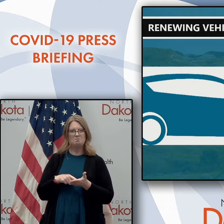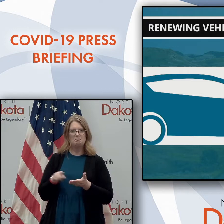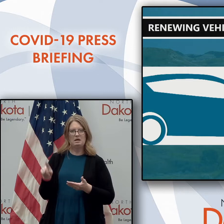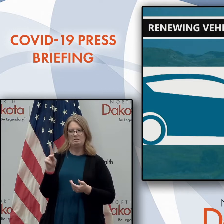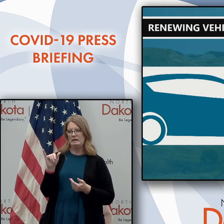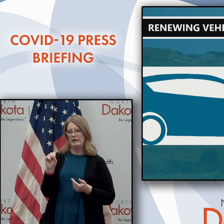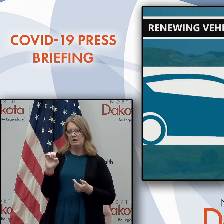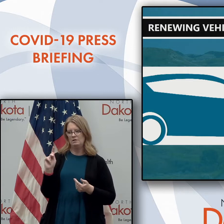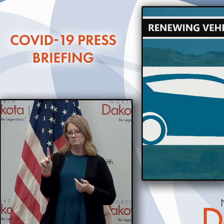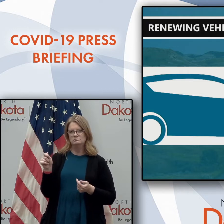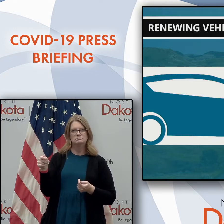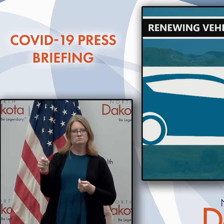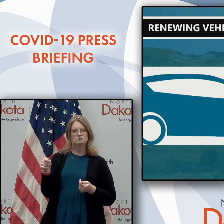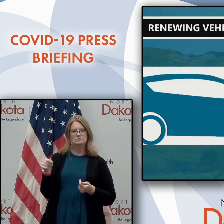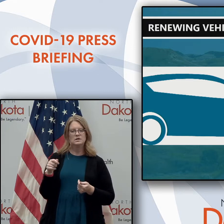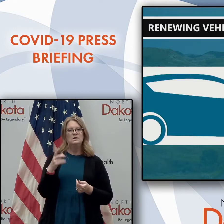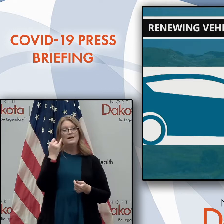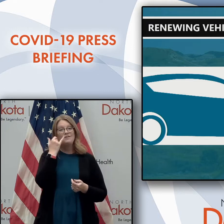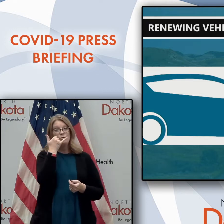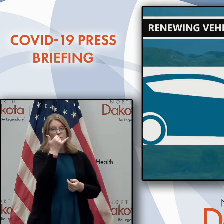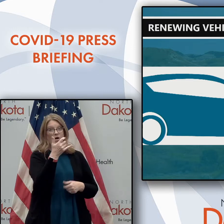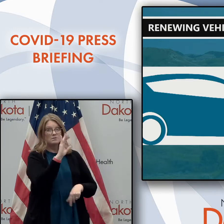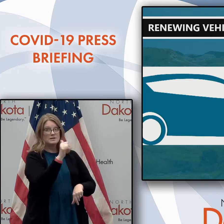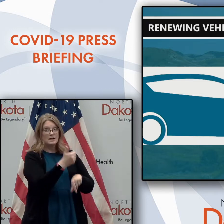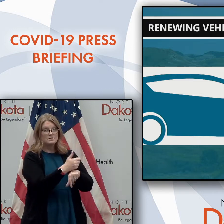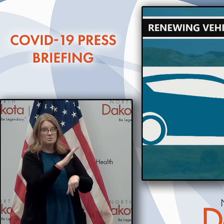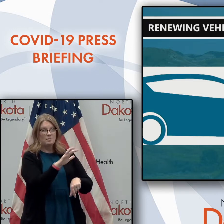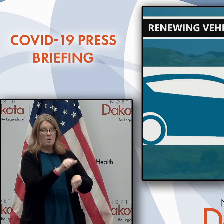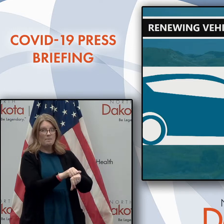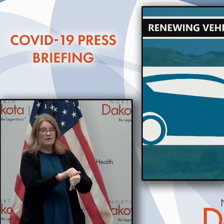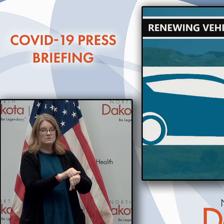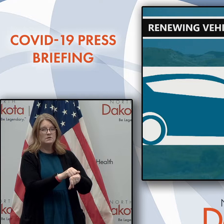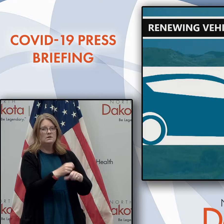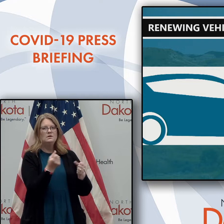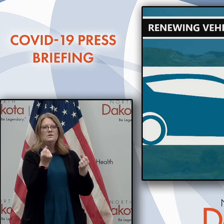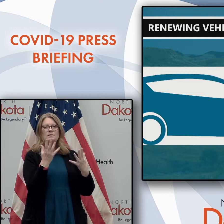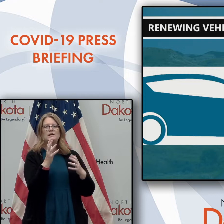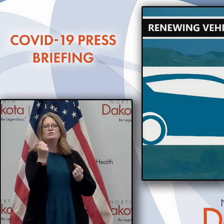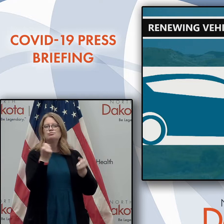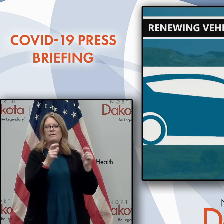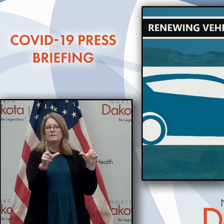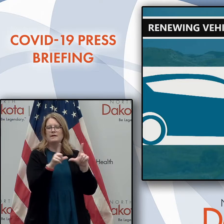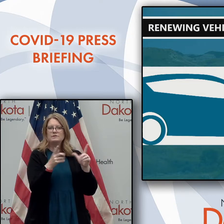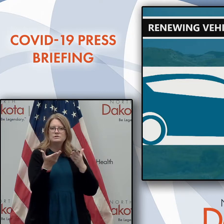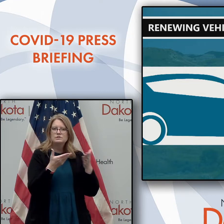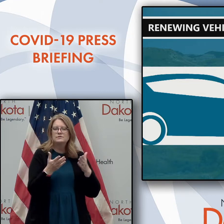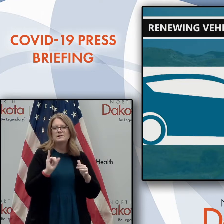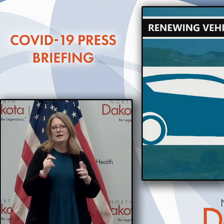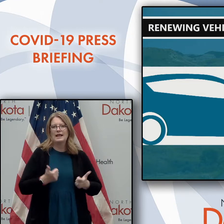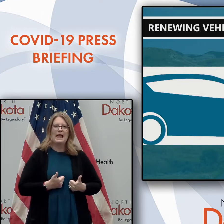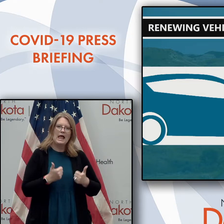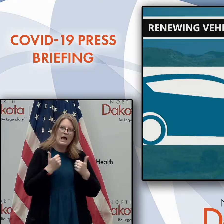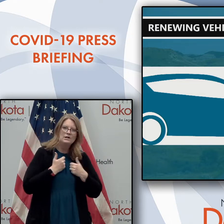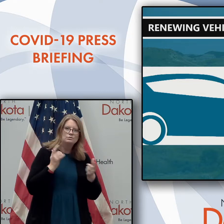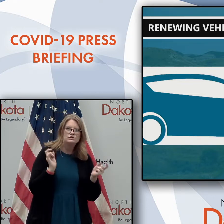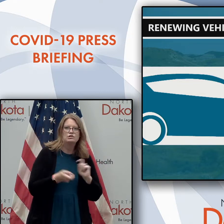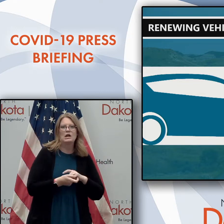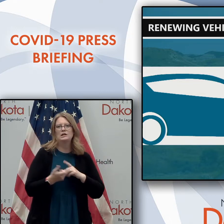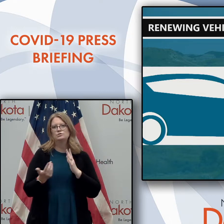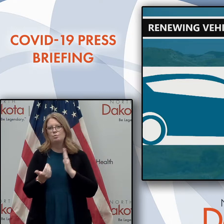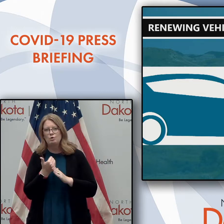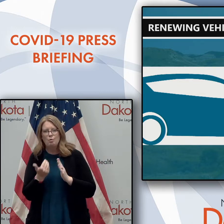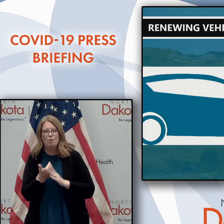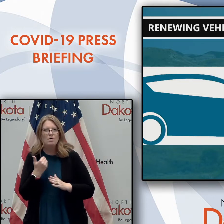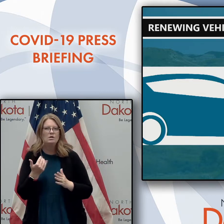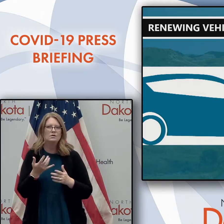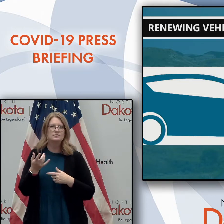again, if you call and schedule an appointment, many driver's license services such as address change, renewals,